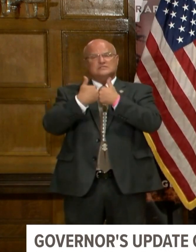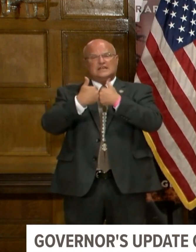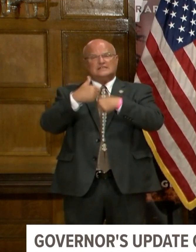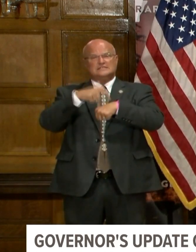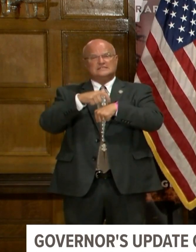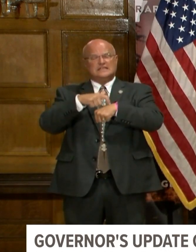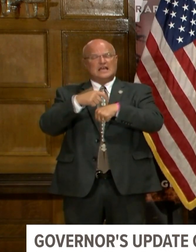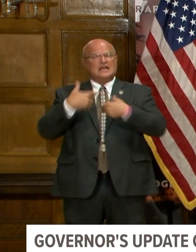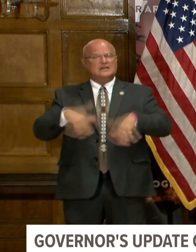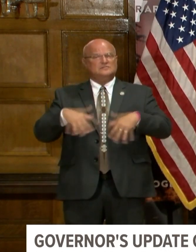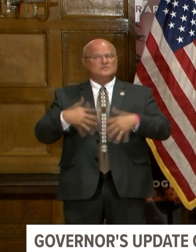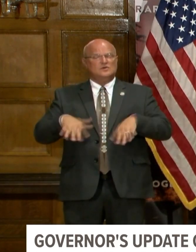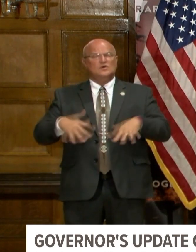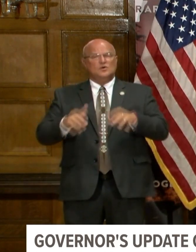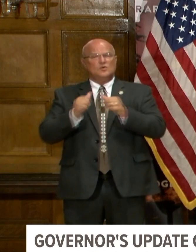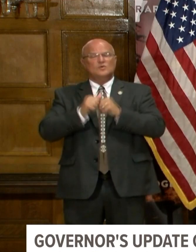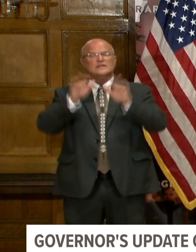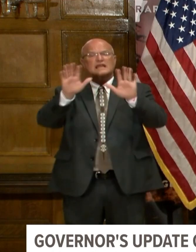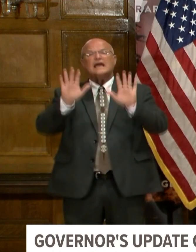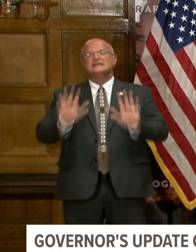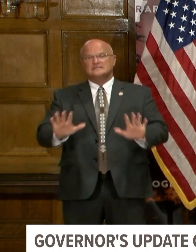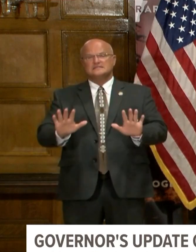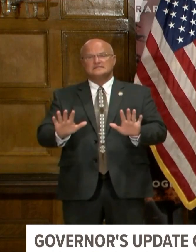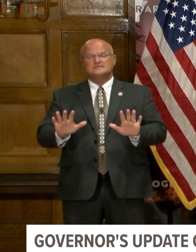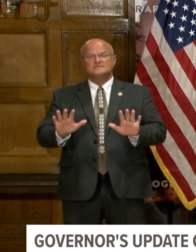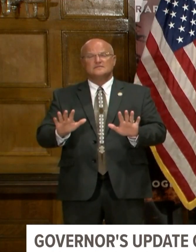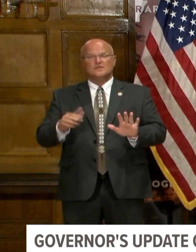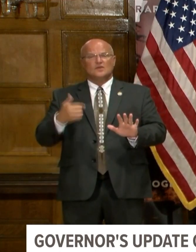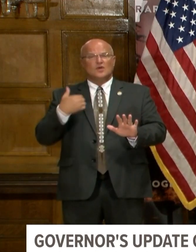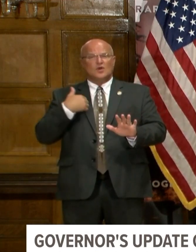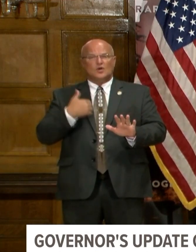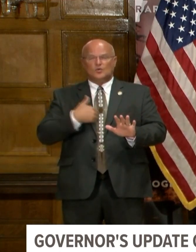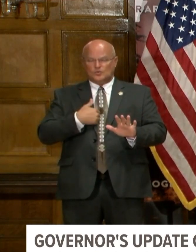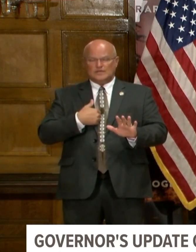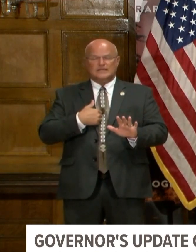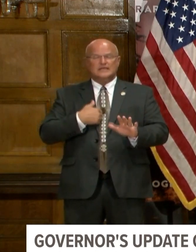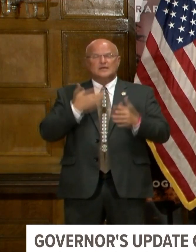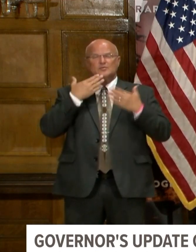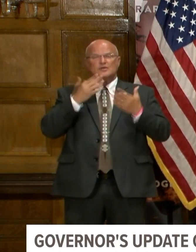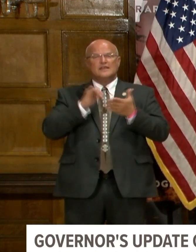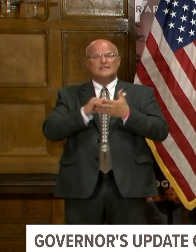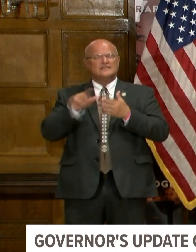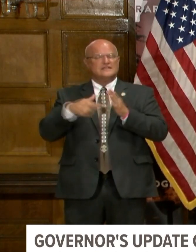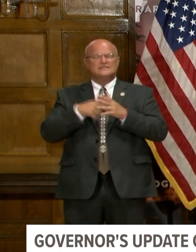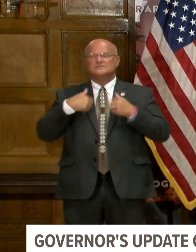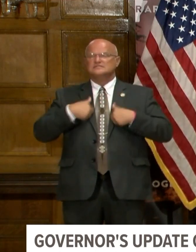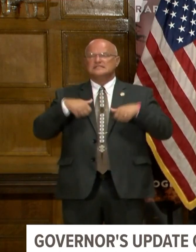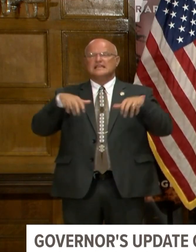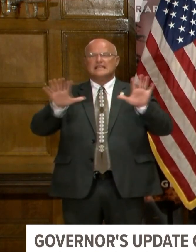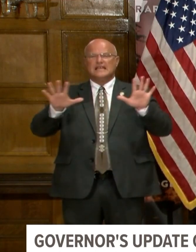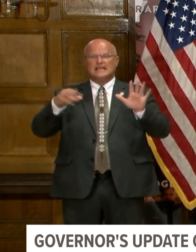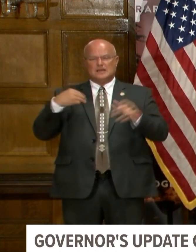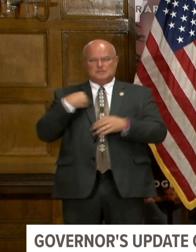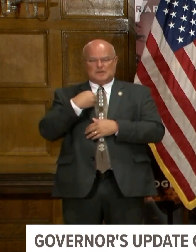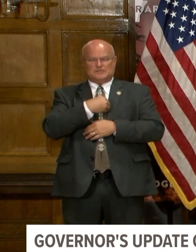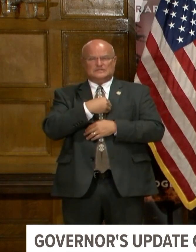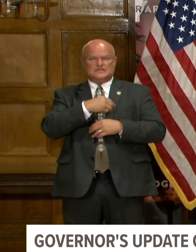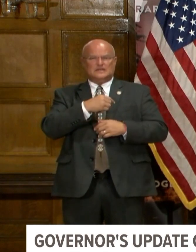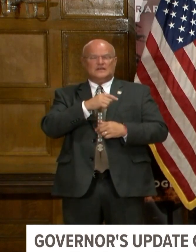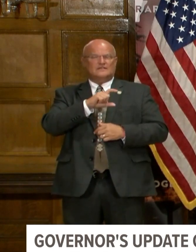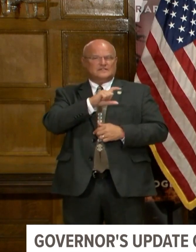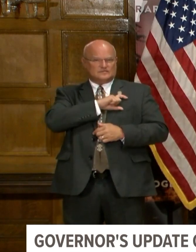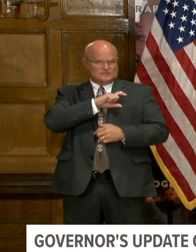with a level of excellence that we would expect from them. These are dedicated members of our law